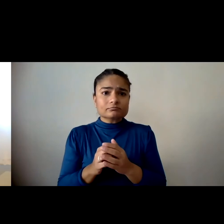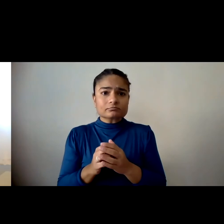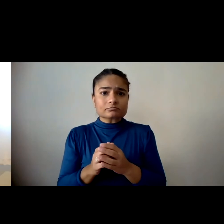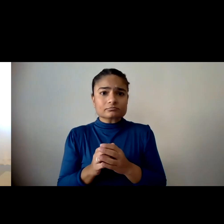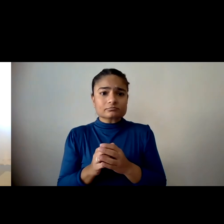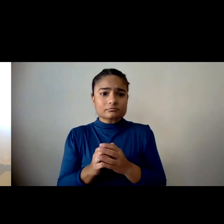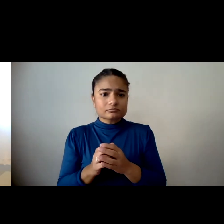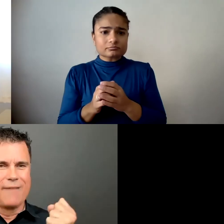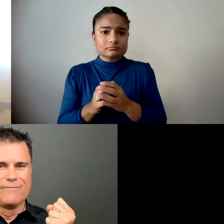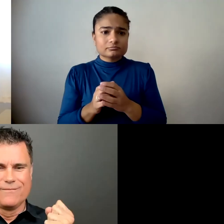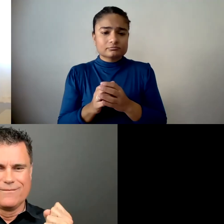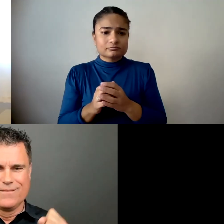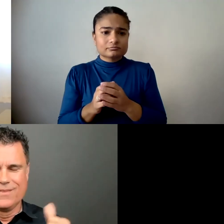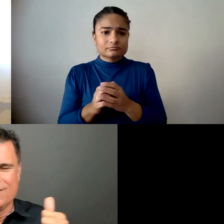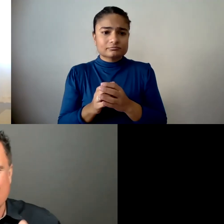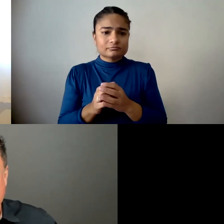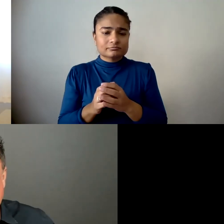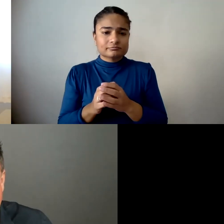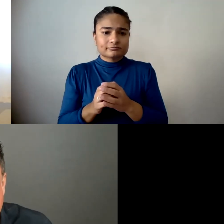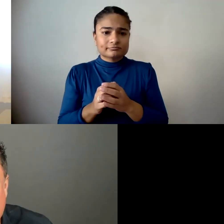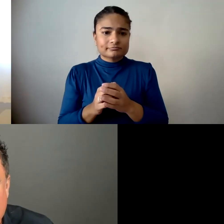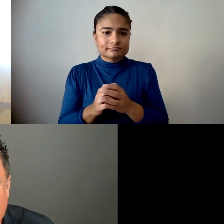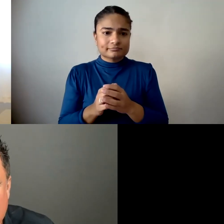Yeah, please go ahead.